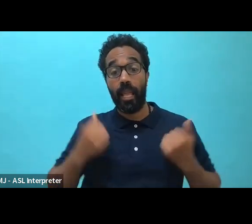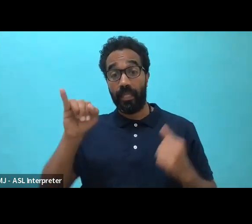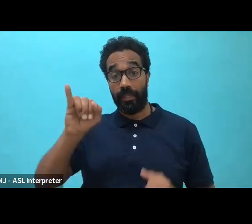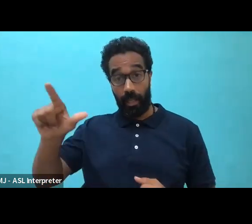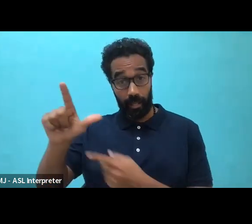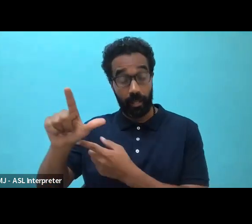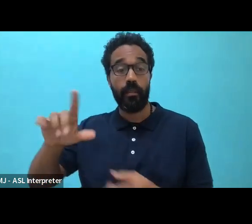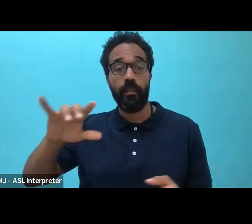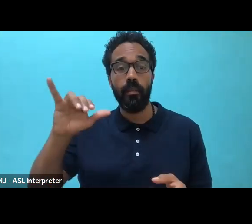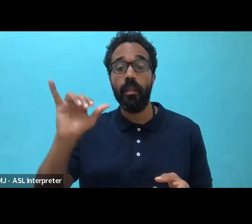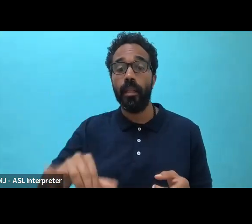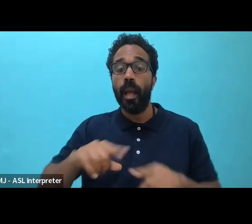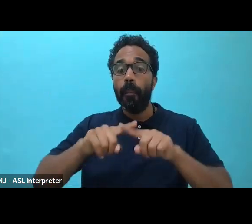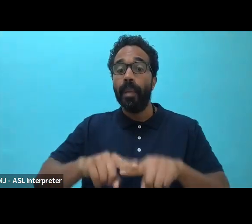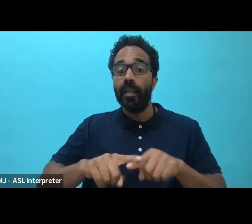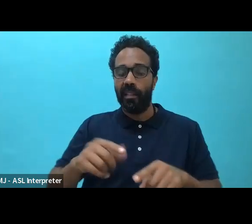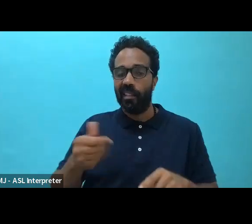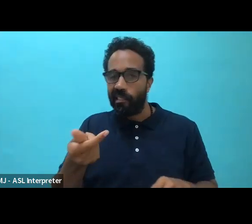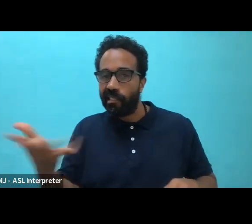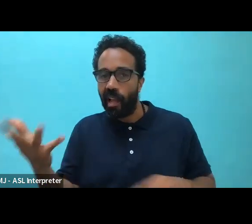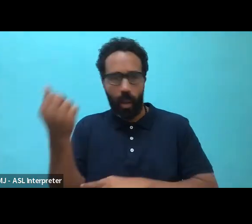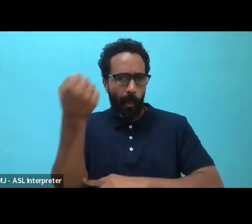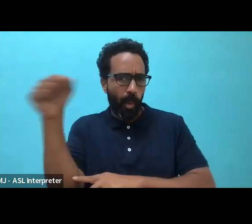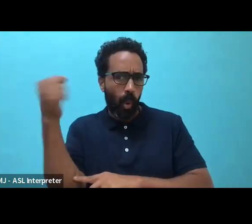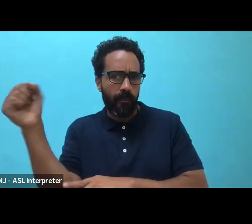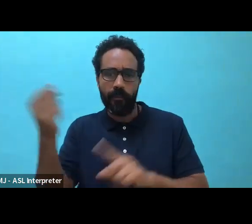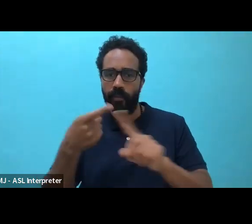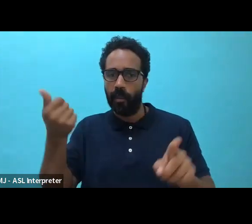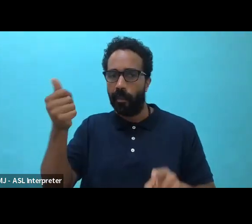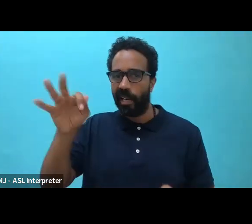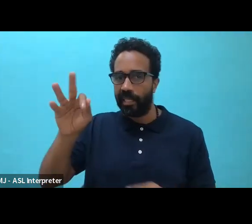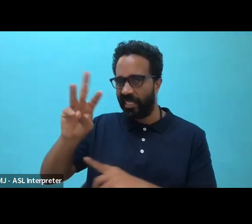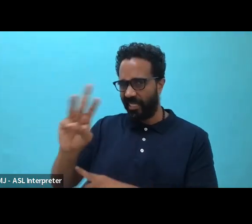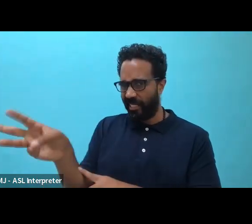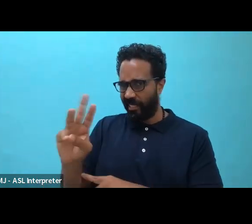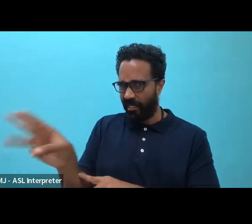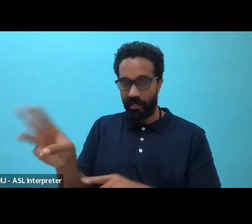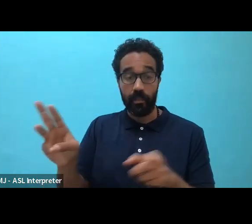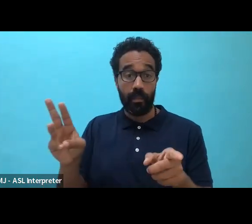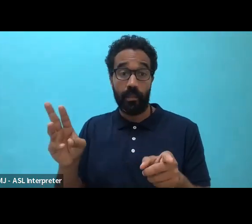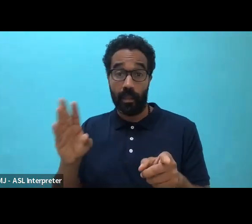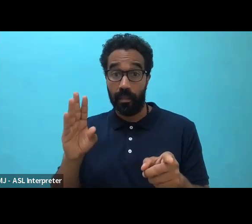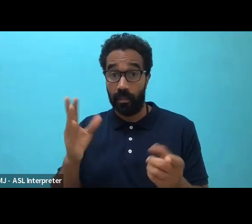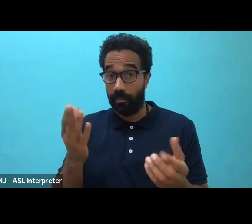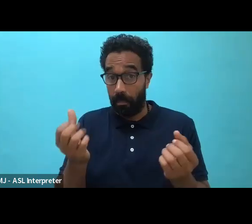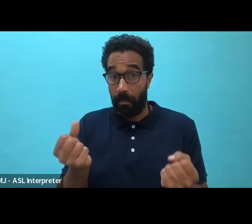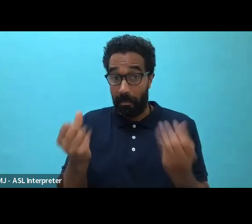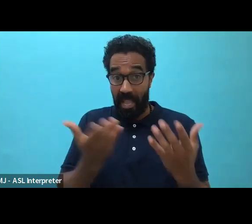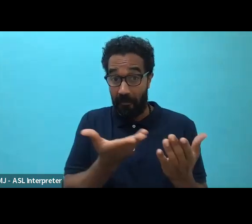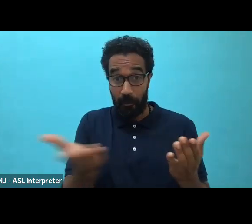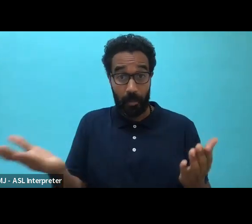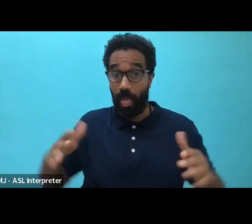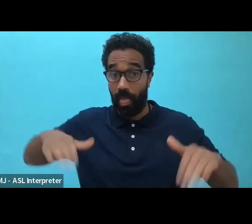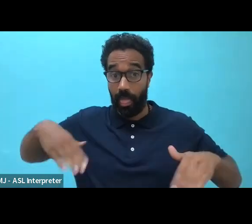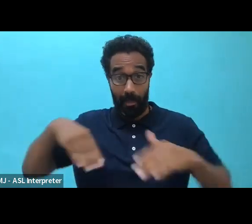from the 1960s. Now, I know that probably none of you had been already born in the 1960s, and maybe